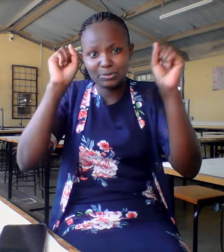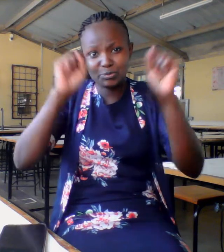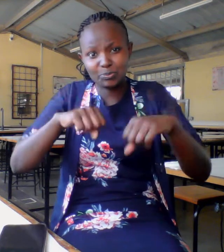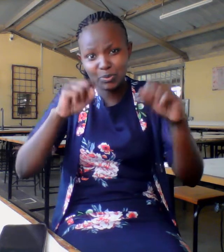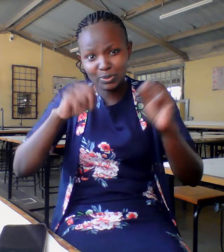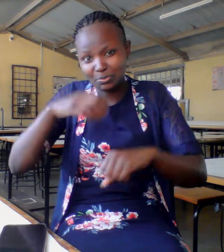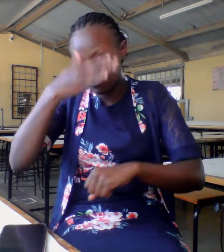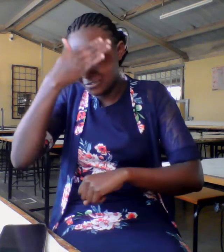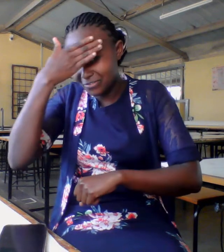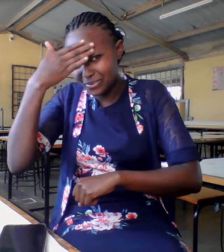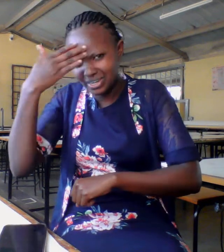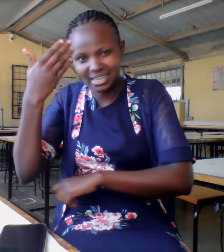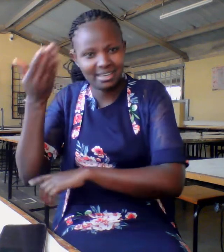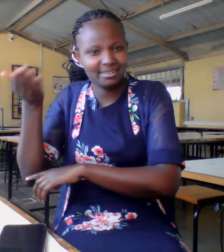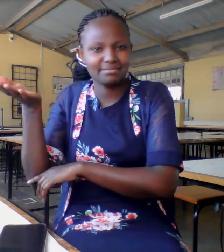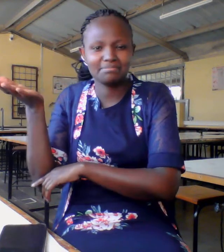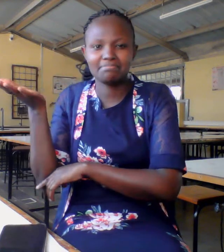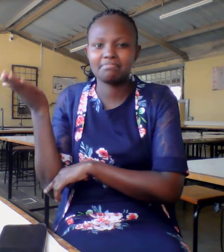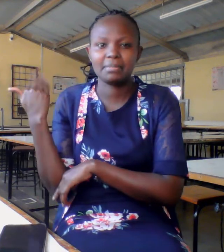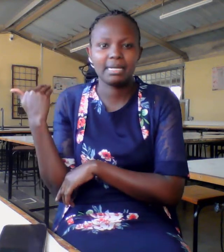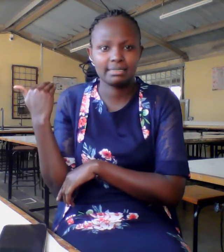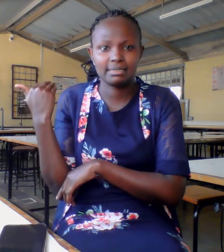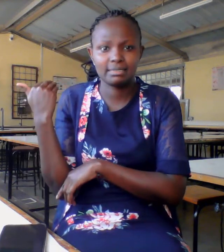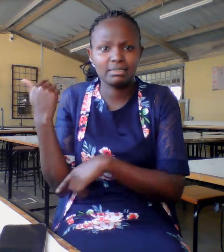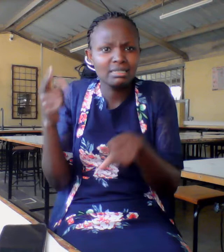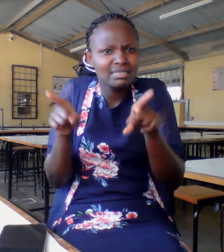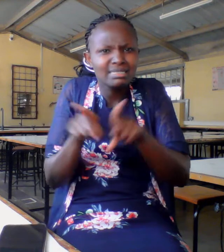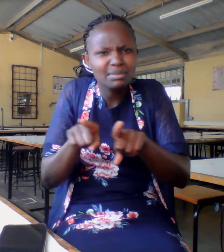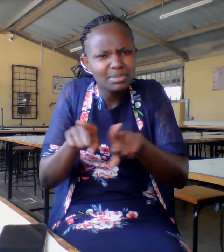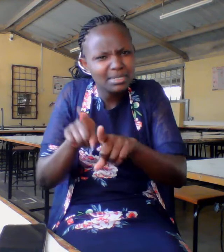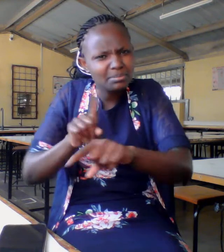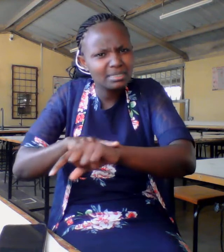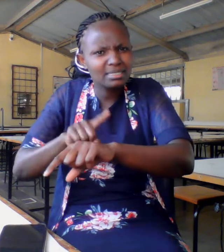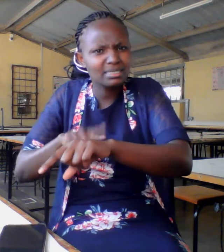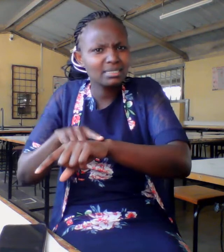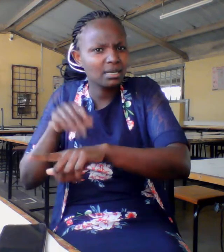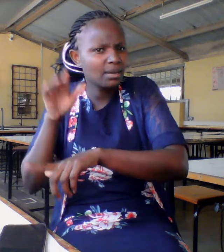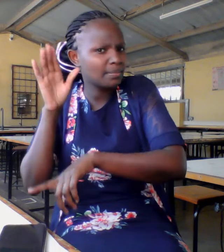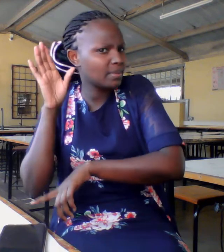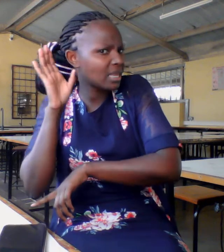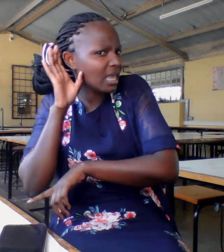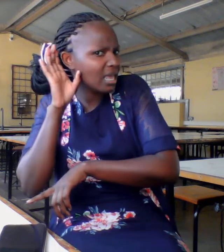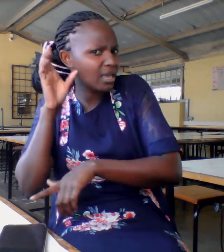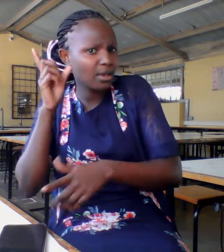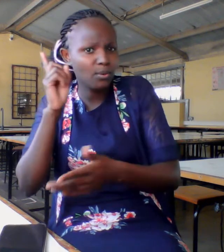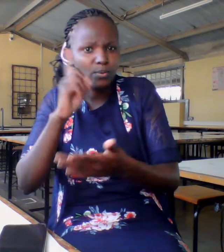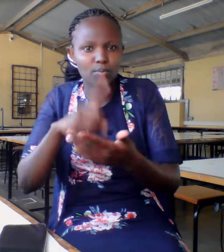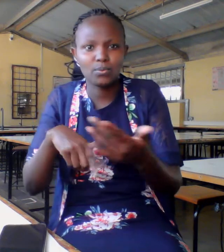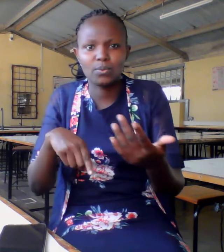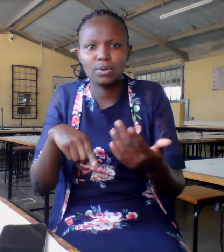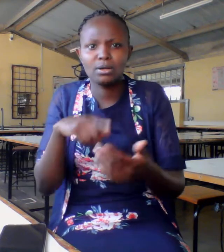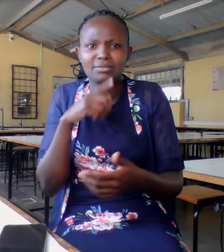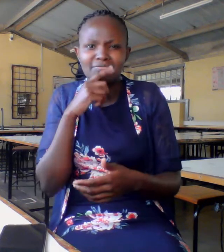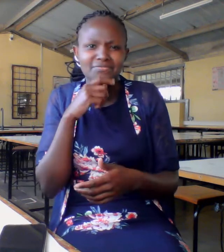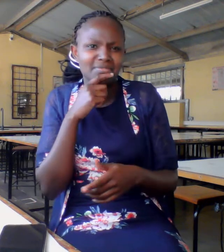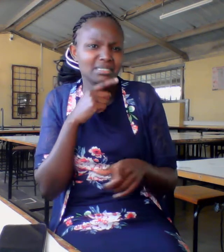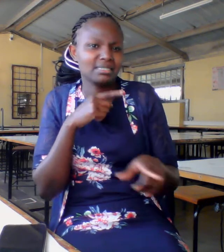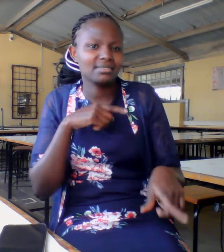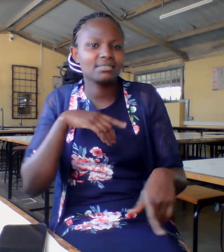them. Just then, he received a message that his father had passed